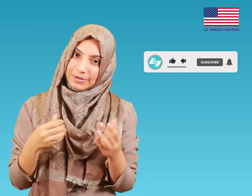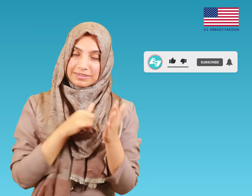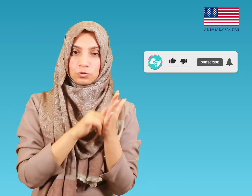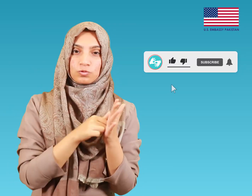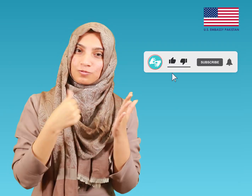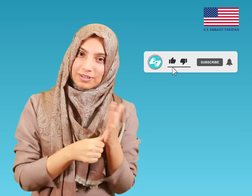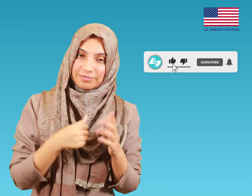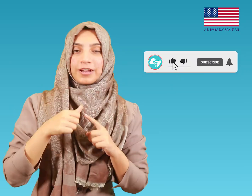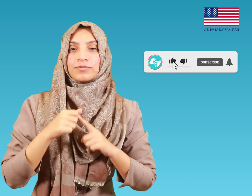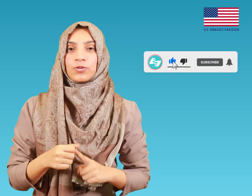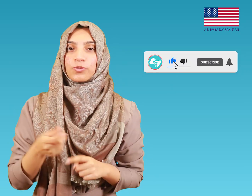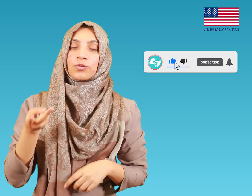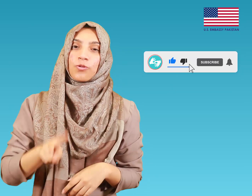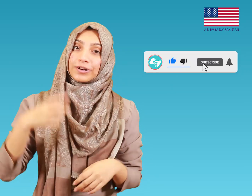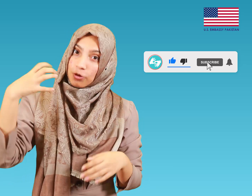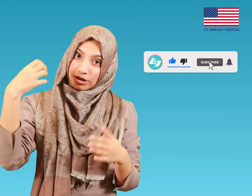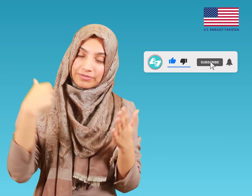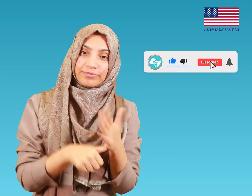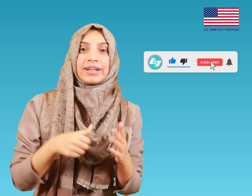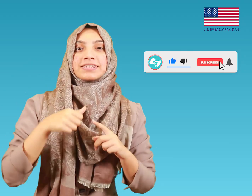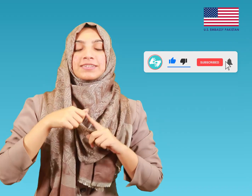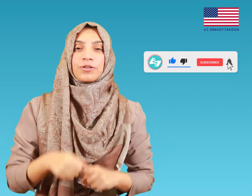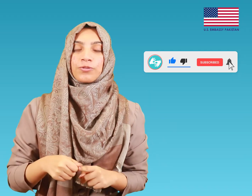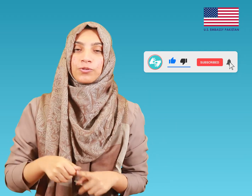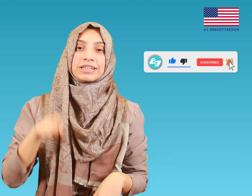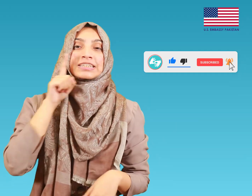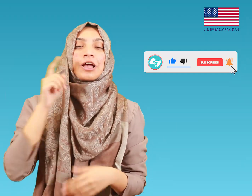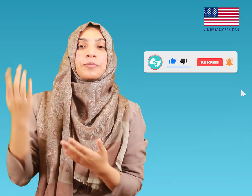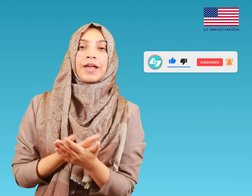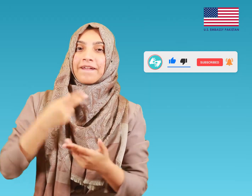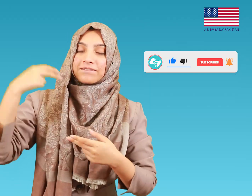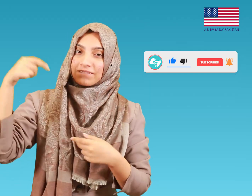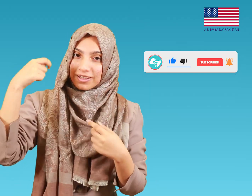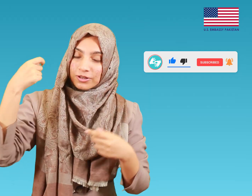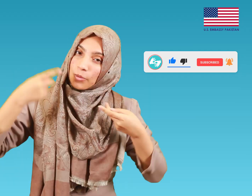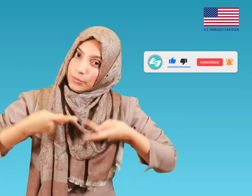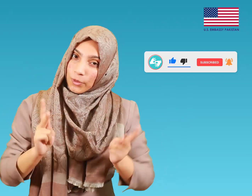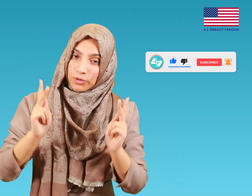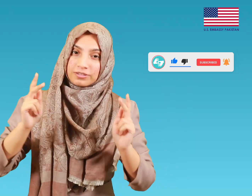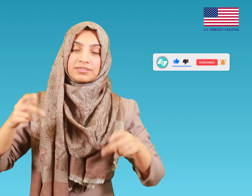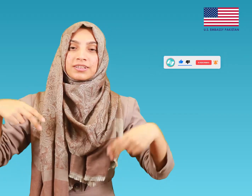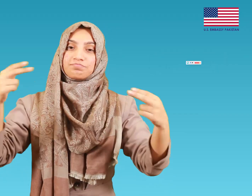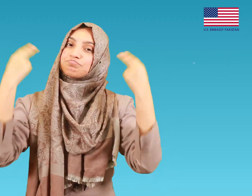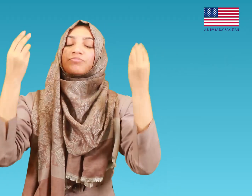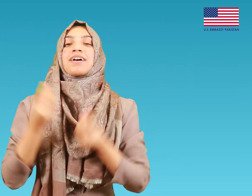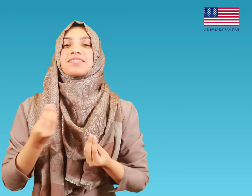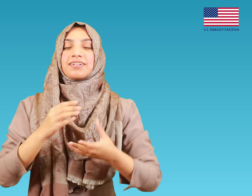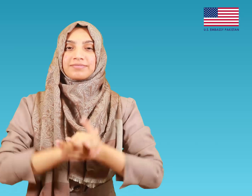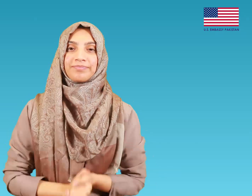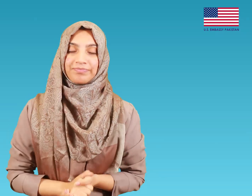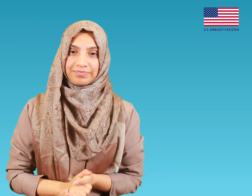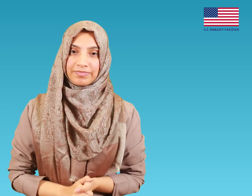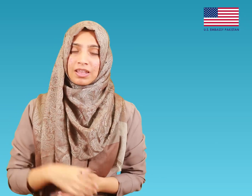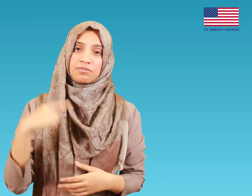to our channel and make sure that you turn the notifications on so whenever we upload a video, you get to know about it right away.